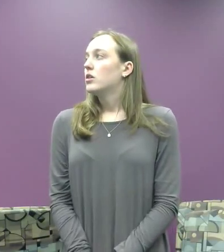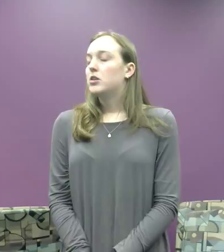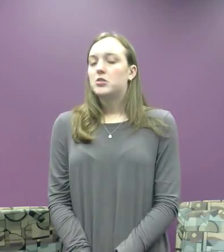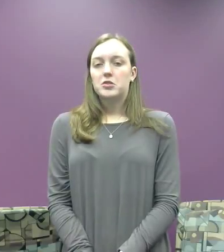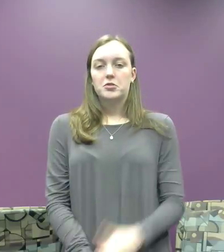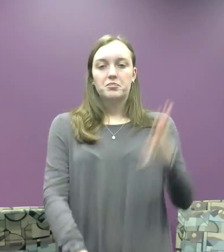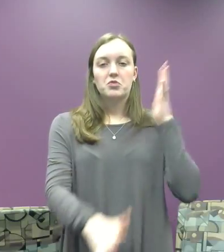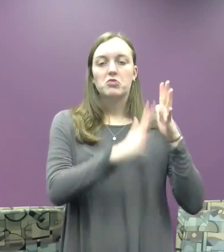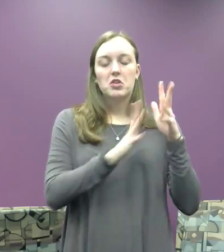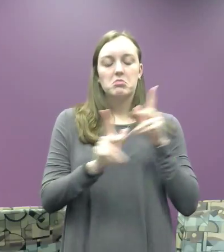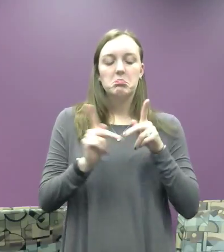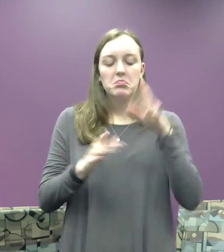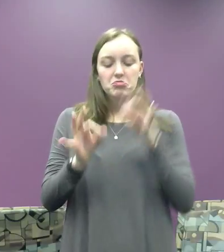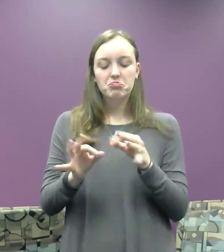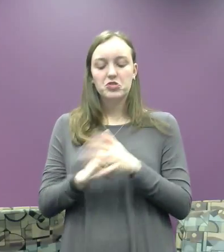geometric figures with squares.